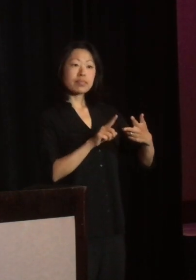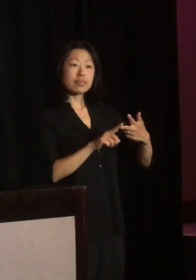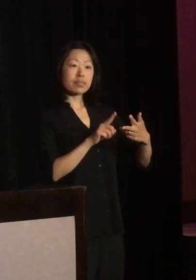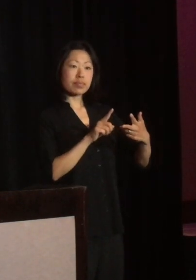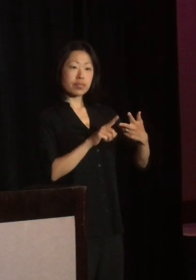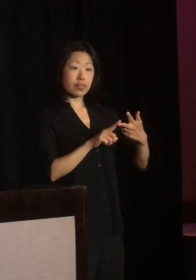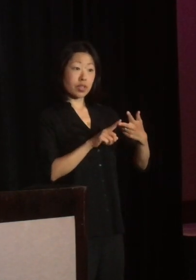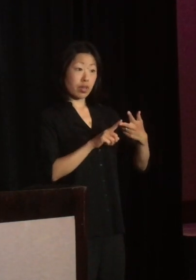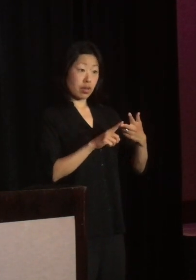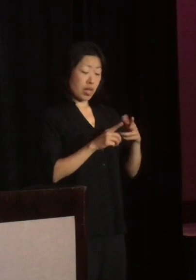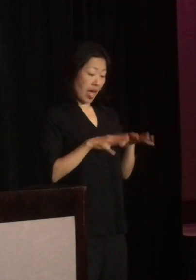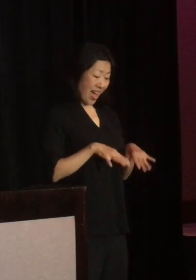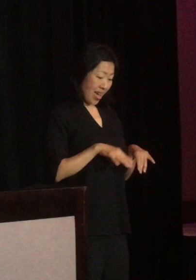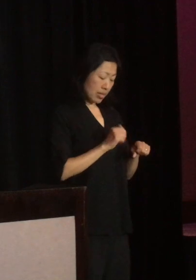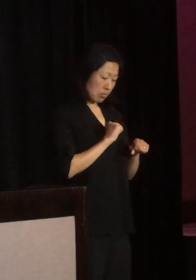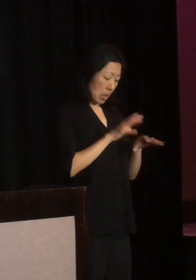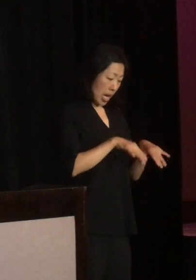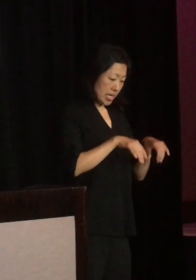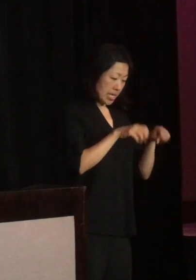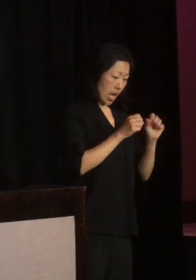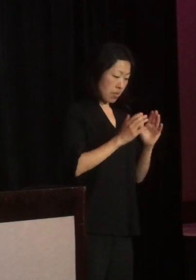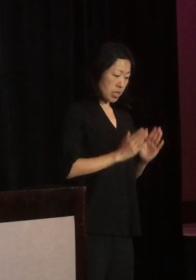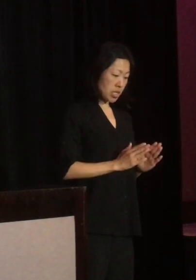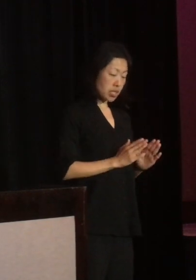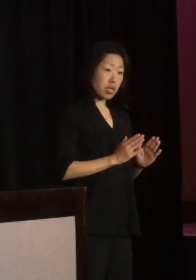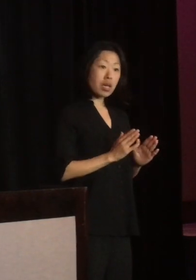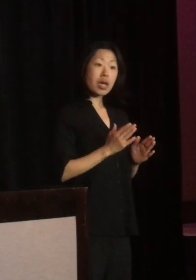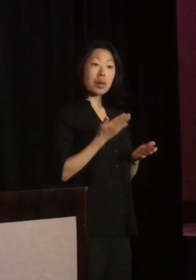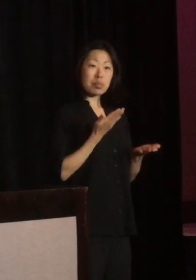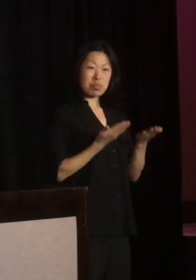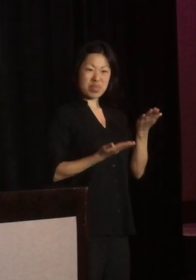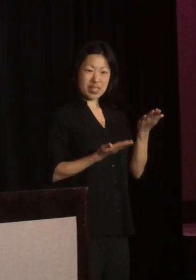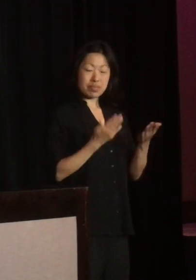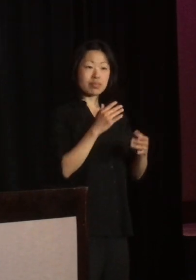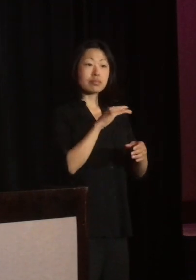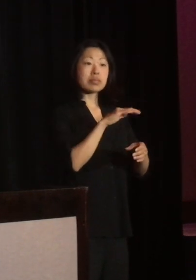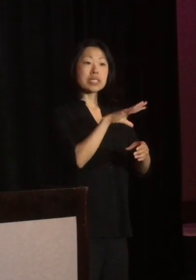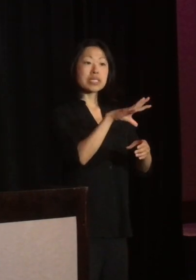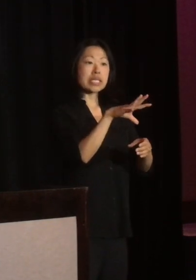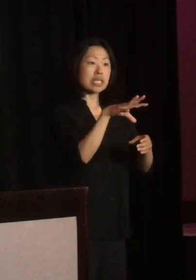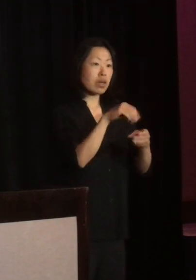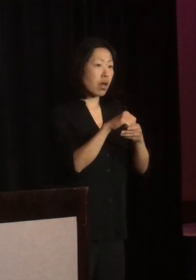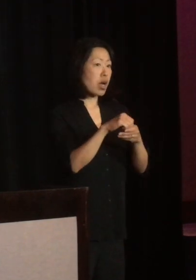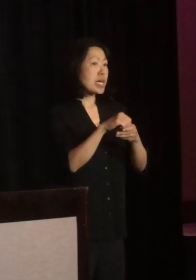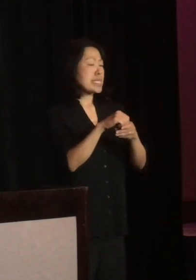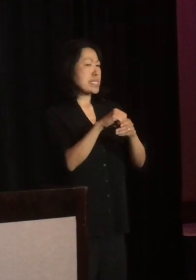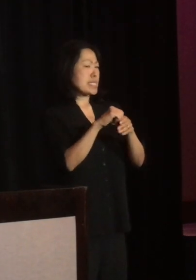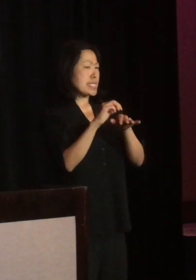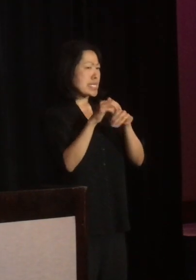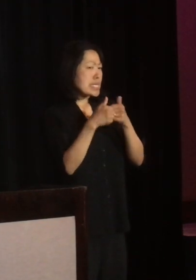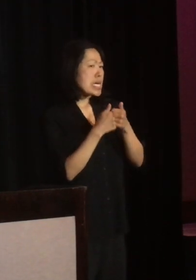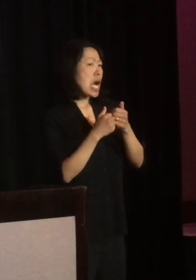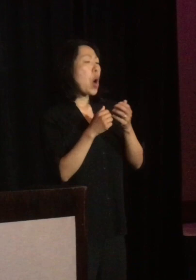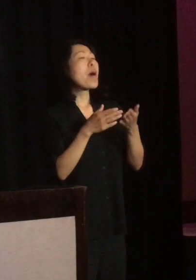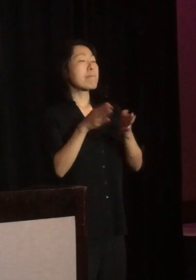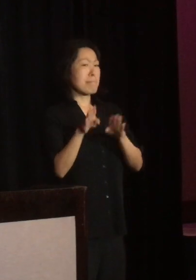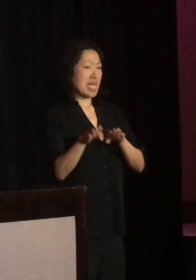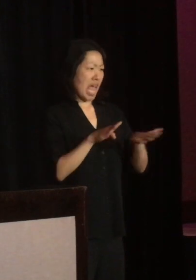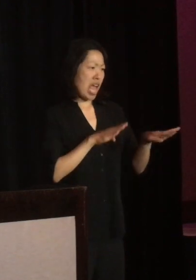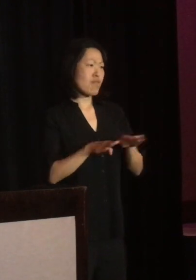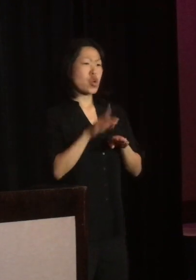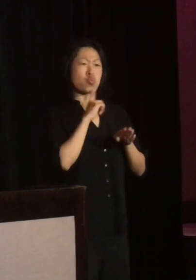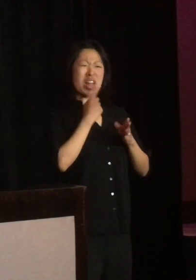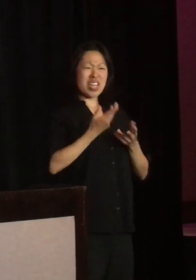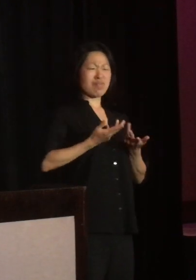oftentimes adoptees may experience or engage in some difficult behaviors, some acting out behaviors. We might